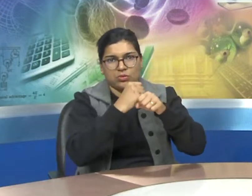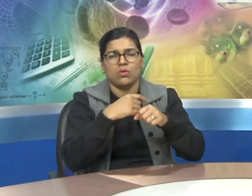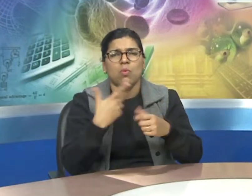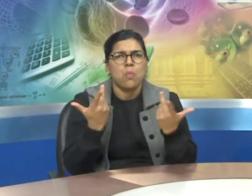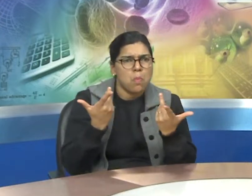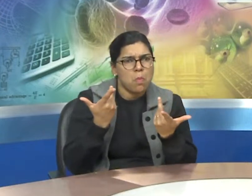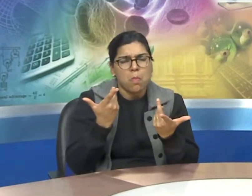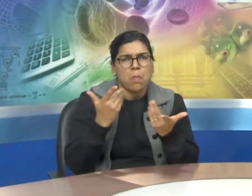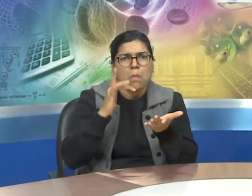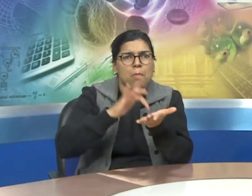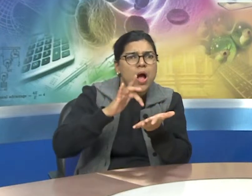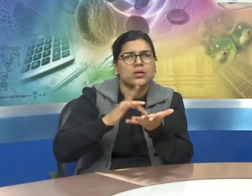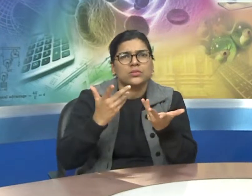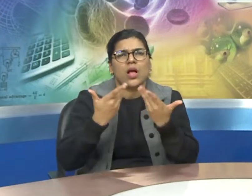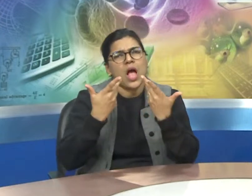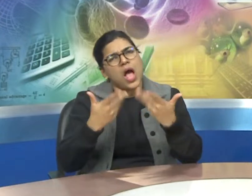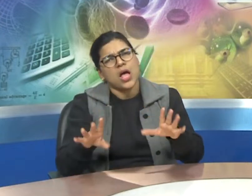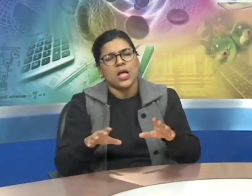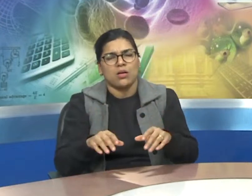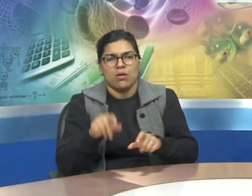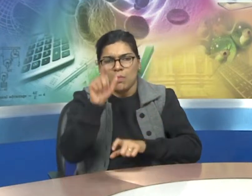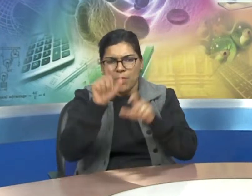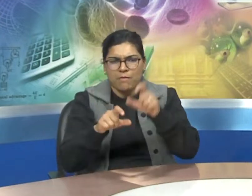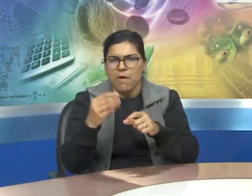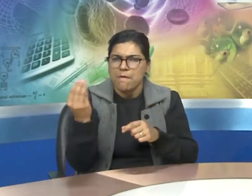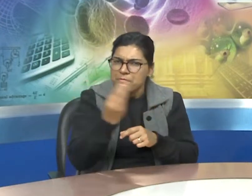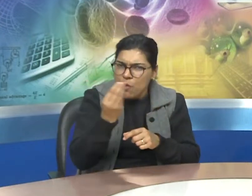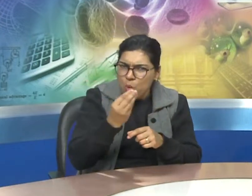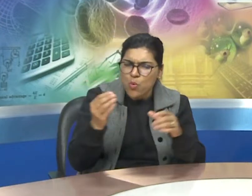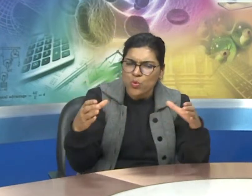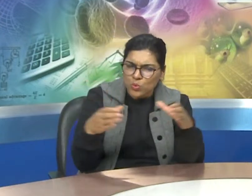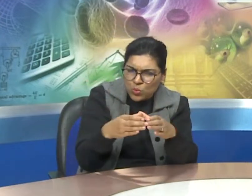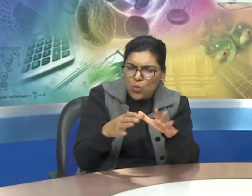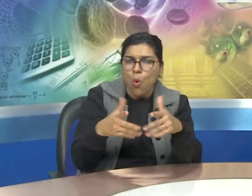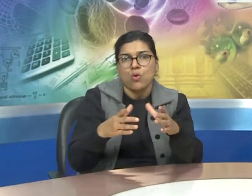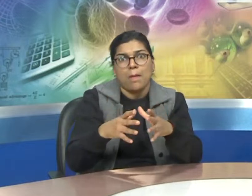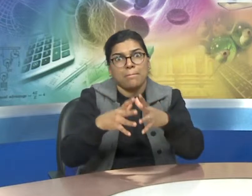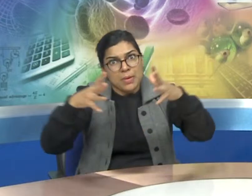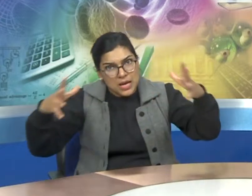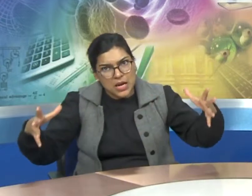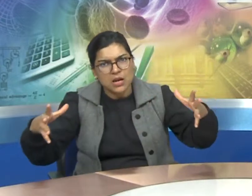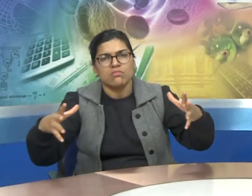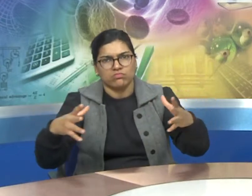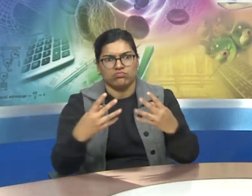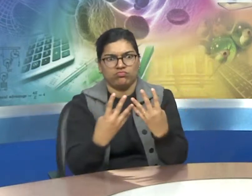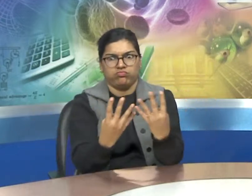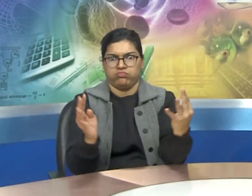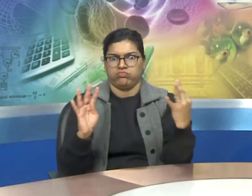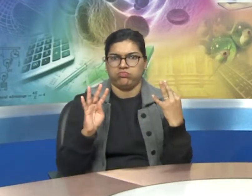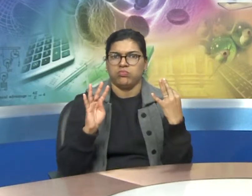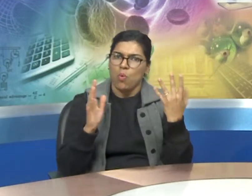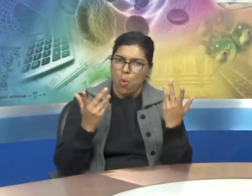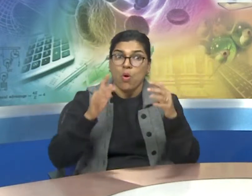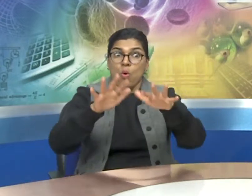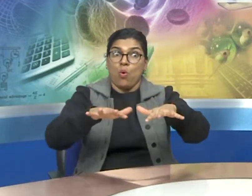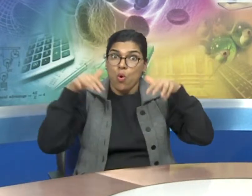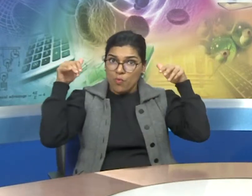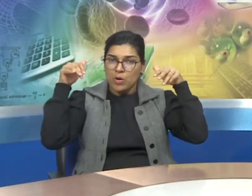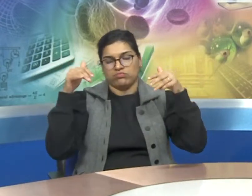We know the lesson name is creating presentation. So this is the introduction. Whenever we appear in front